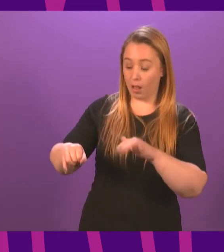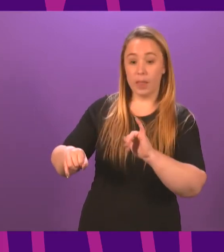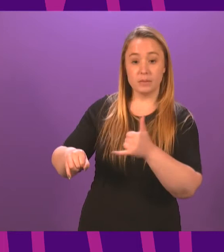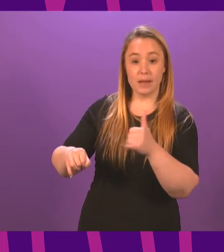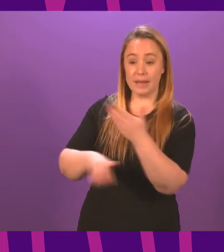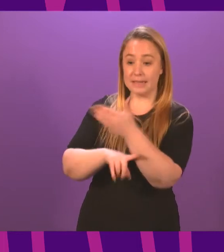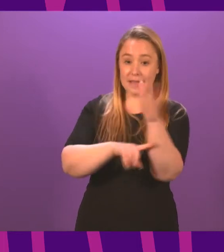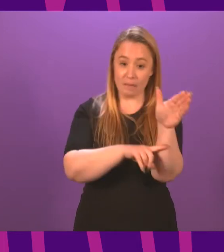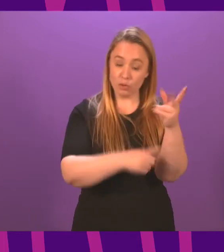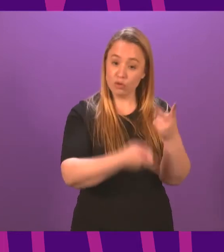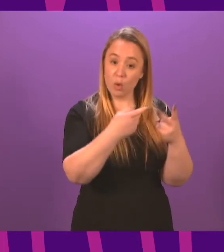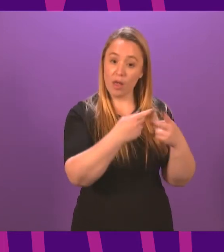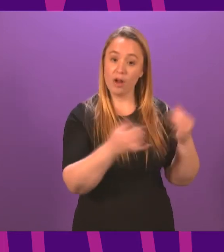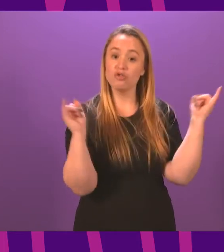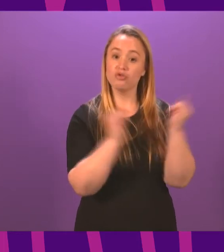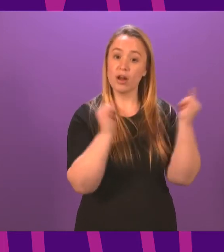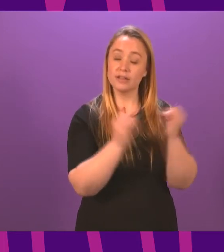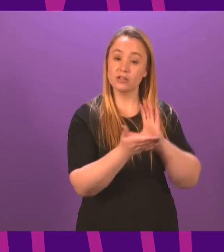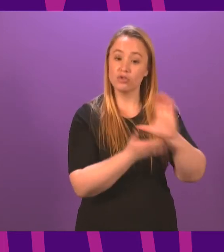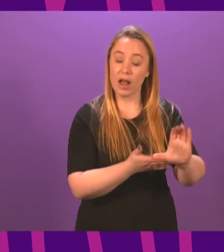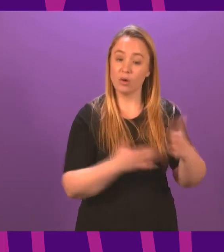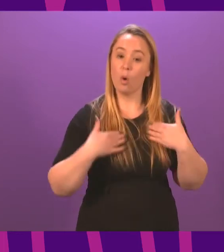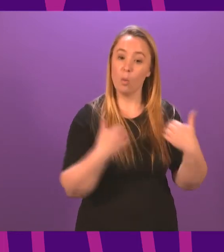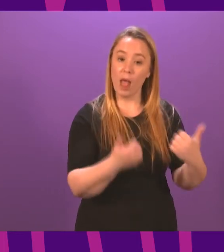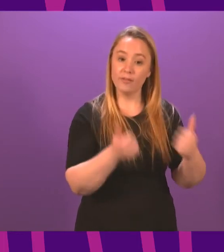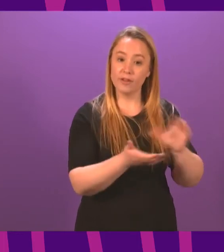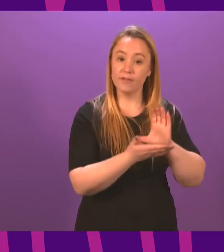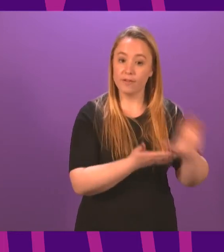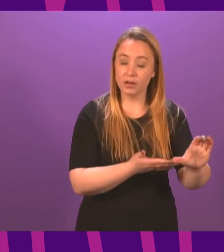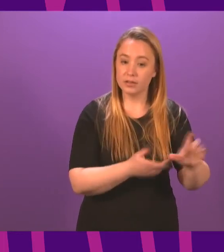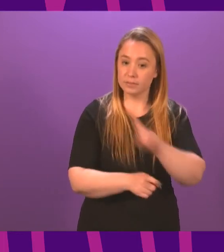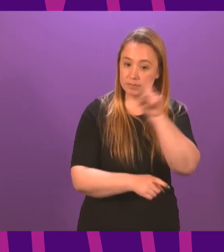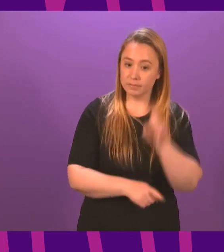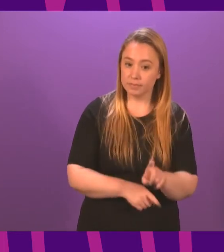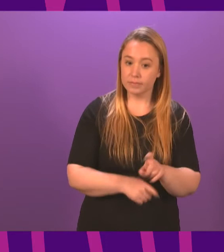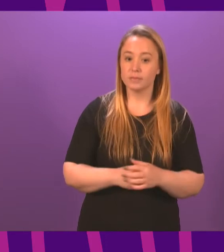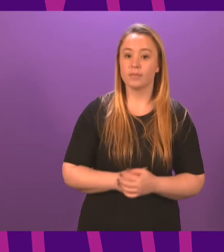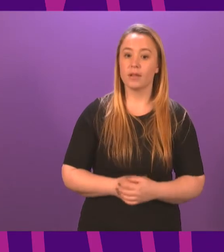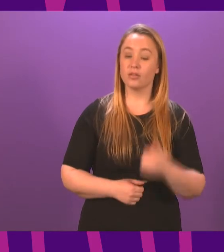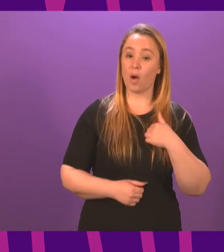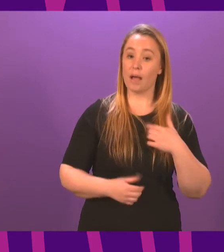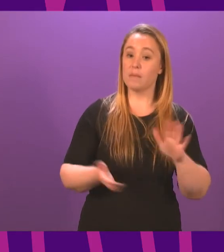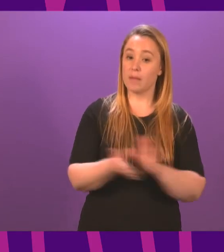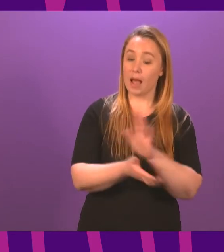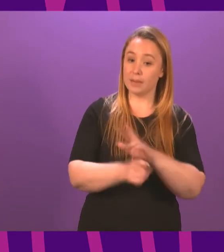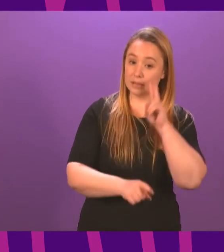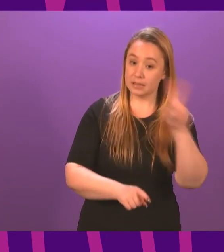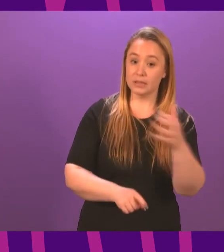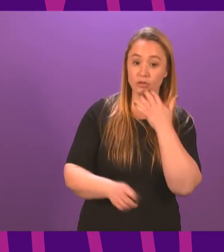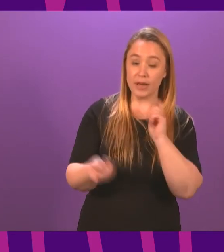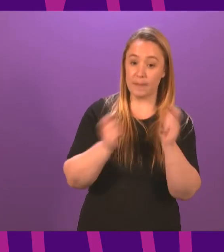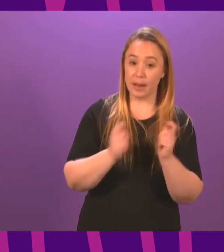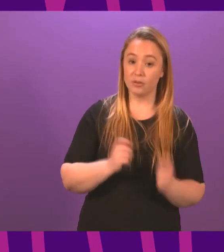grant through the Scottish Welfare Fund? Perhaps not, or not consistently anyway. I'm therefore pleased to see the Green Amendment here